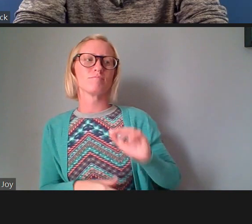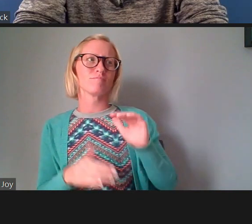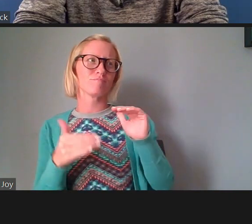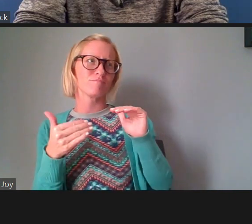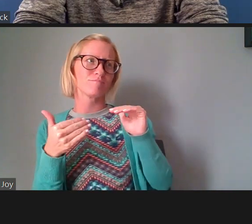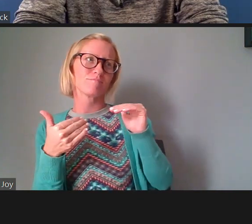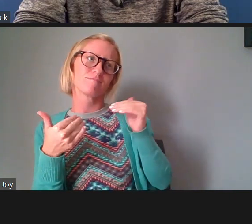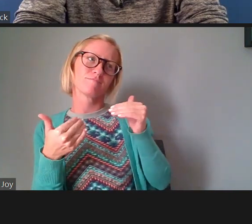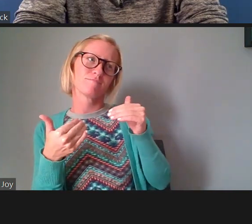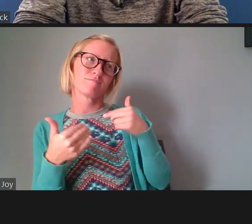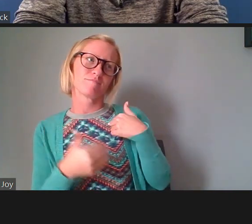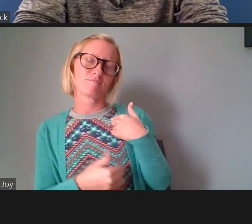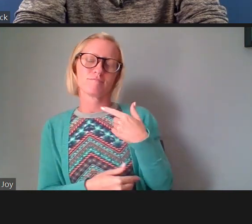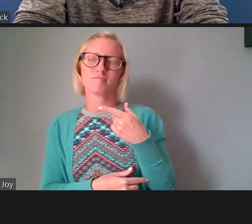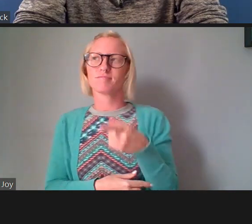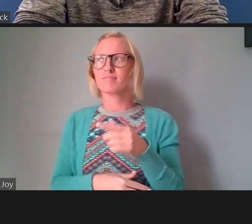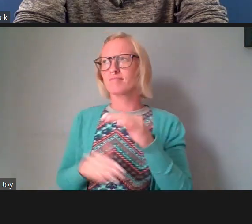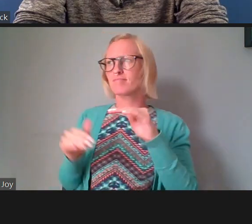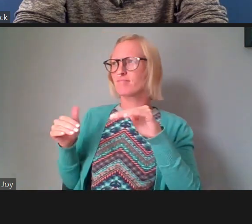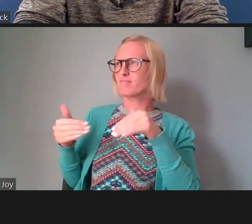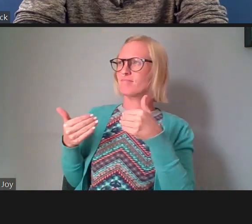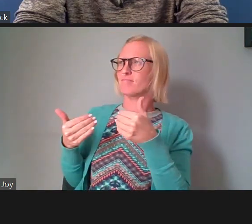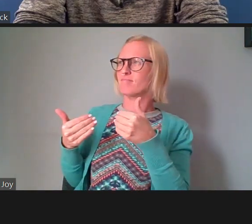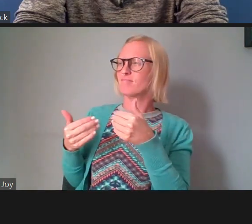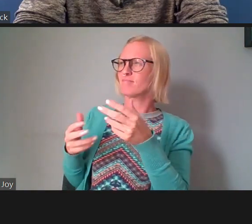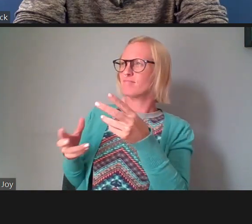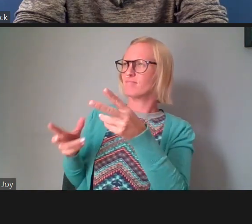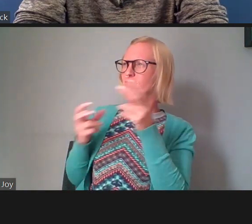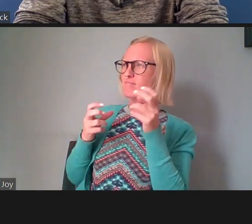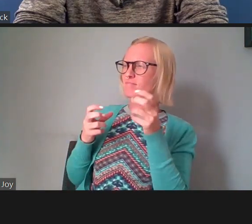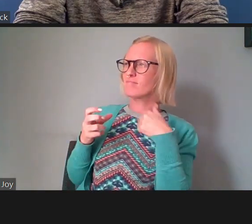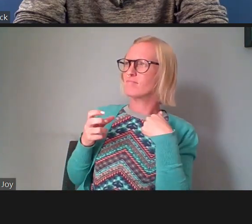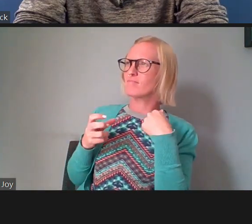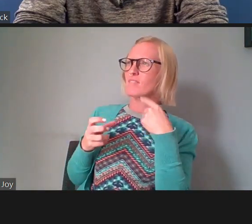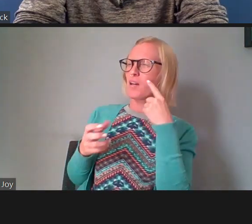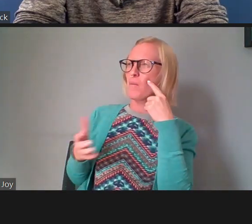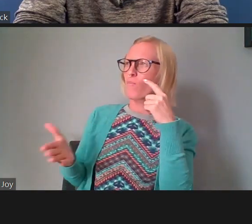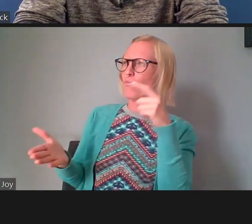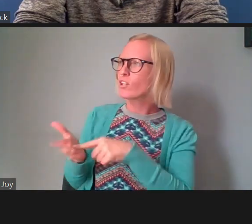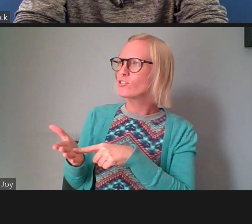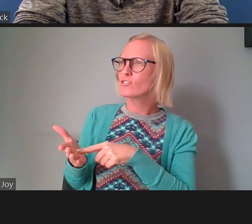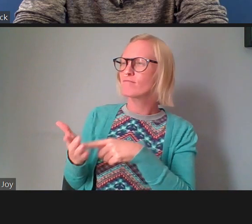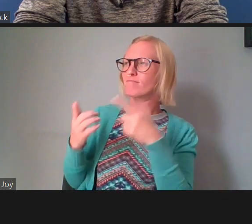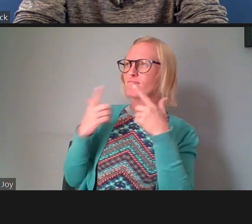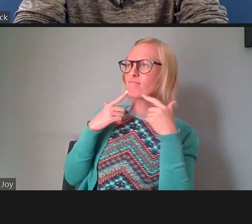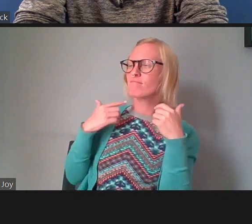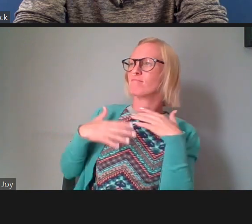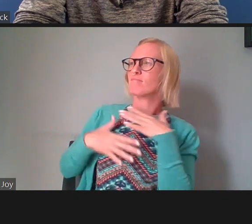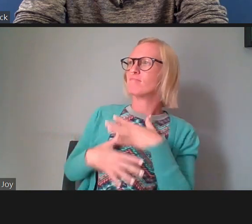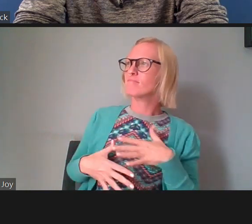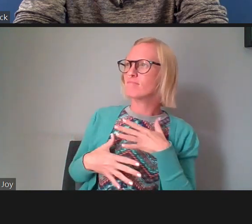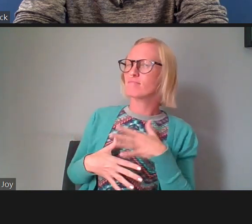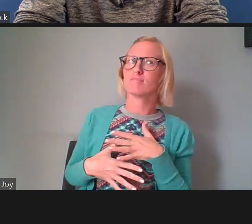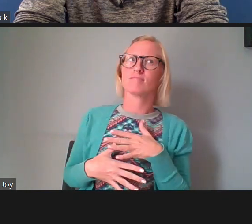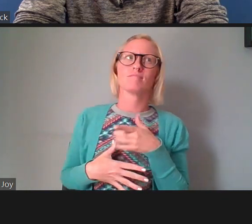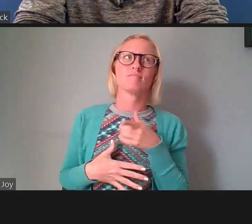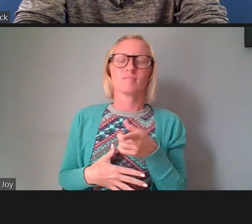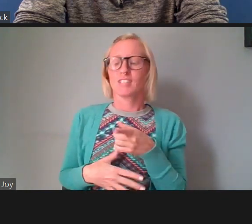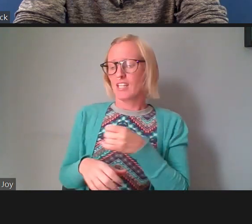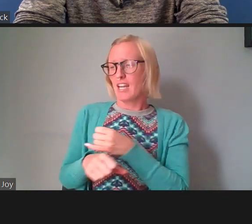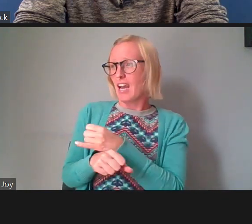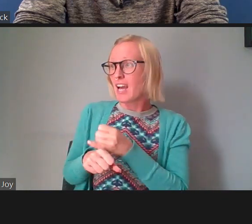and Piggy, taking the smile to himself as a mark of recognition, laughed with pleasure. If it really is an island,